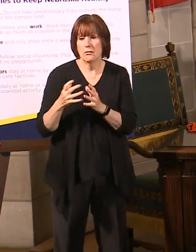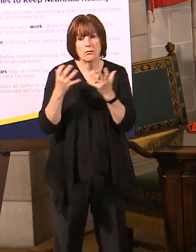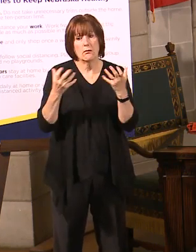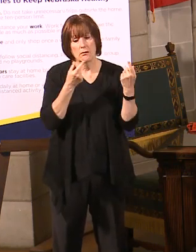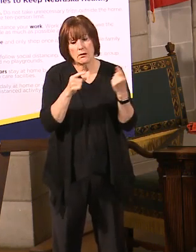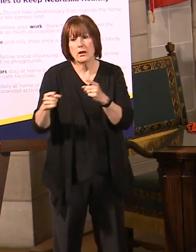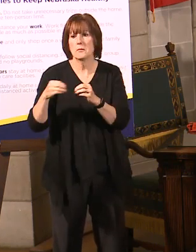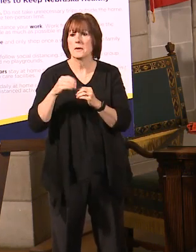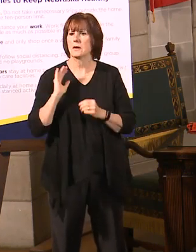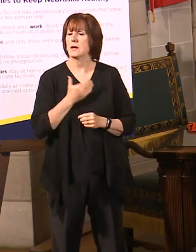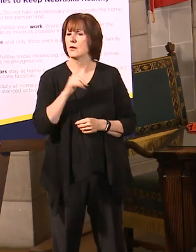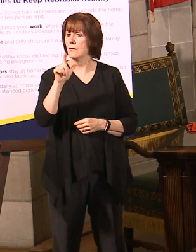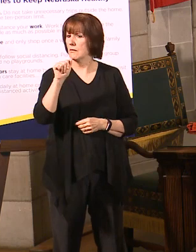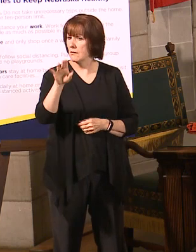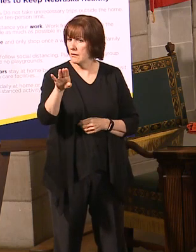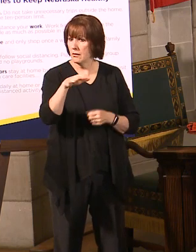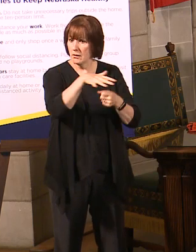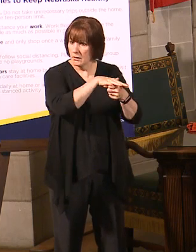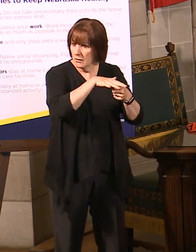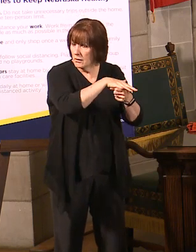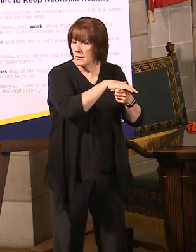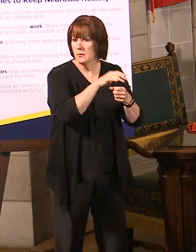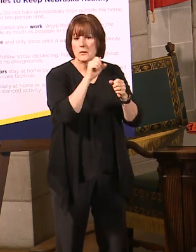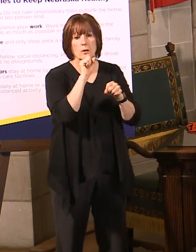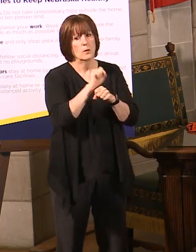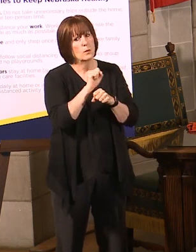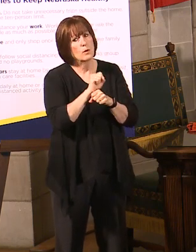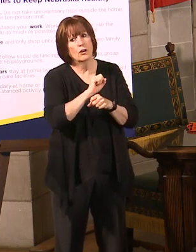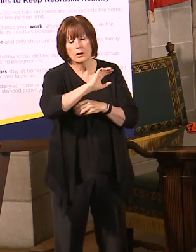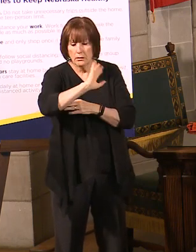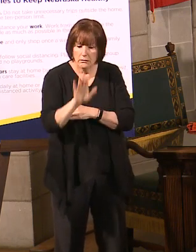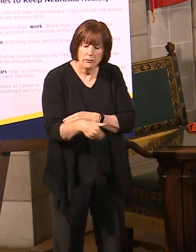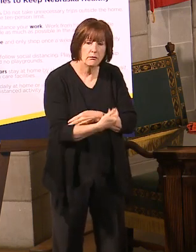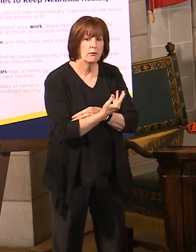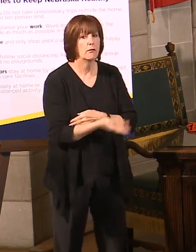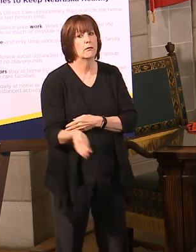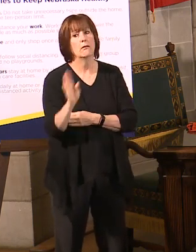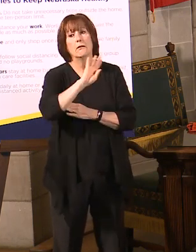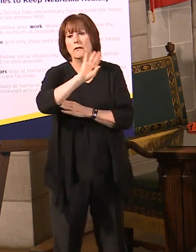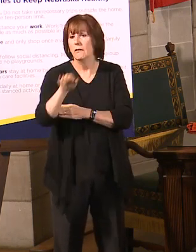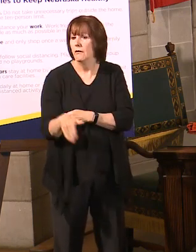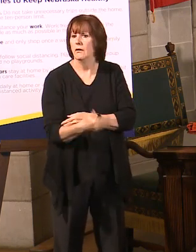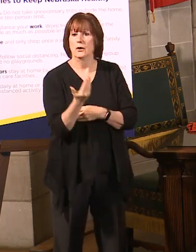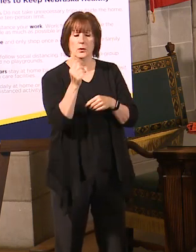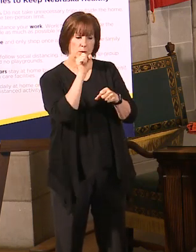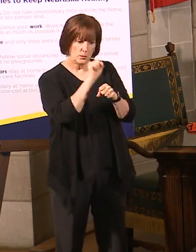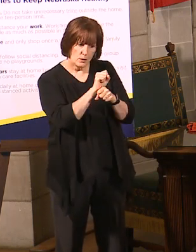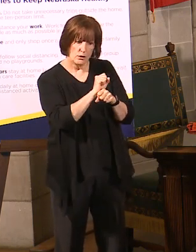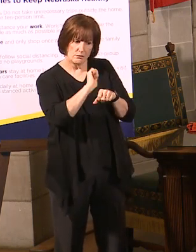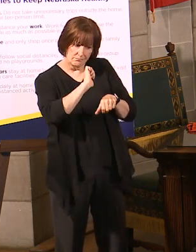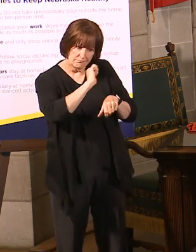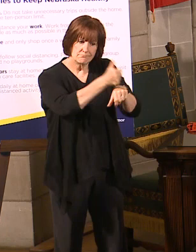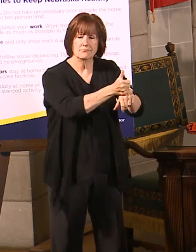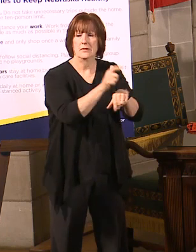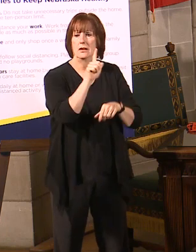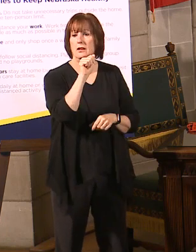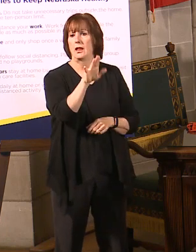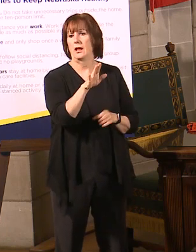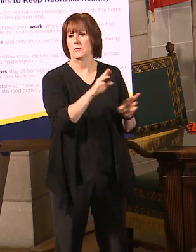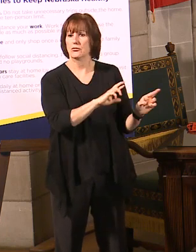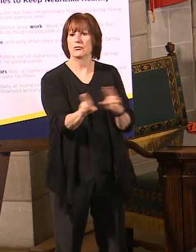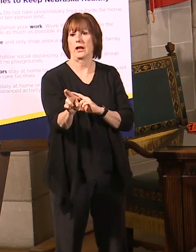laboratory space. We've been working around the clock with our staff and with state resources to get this laboratory ready.